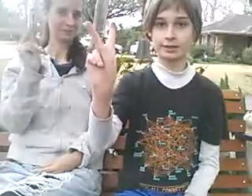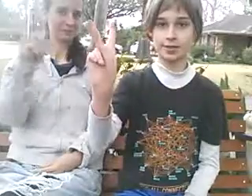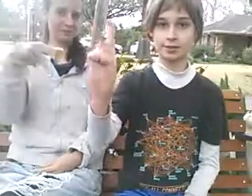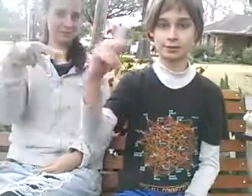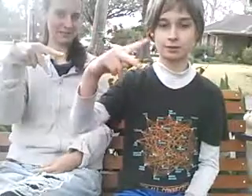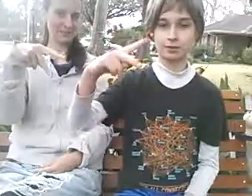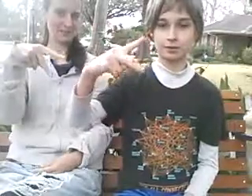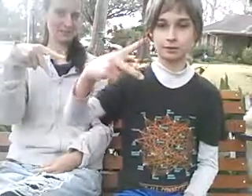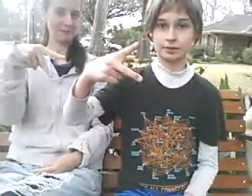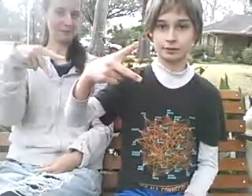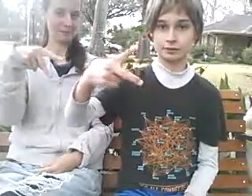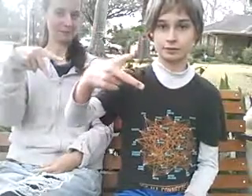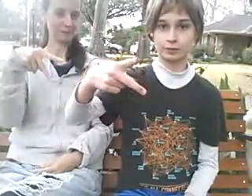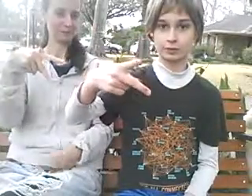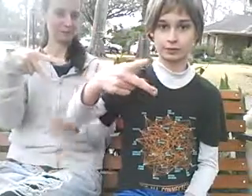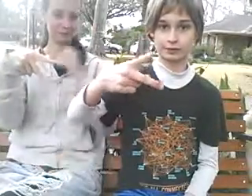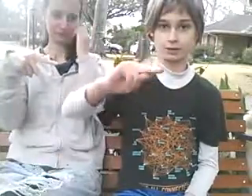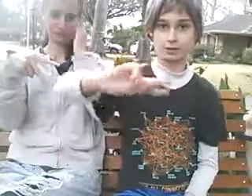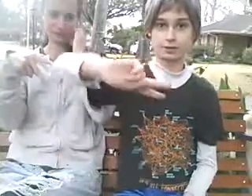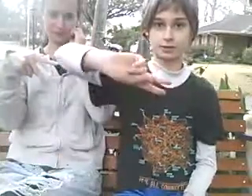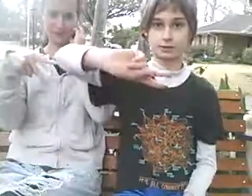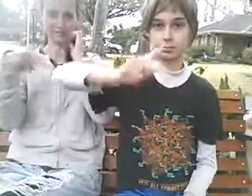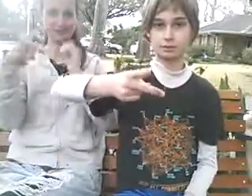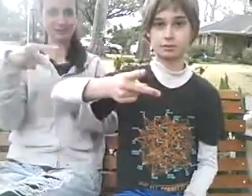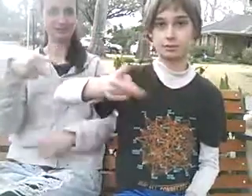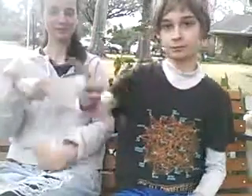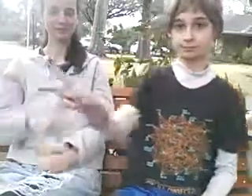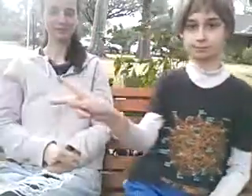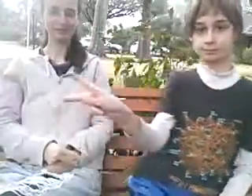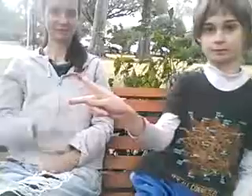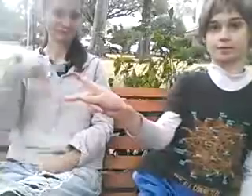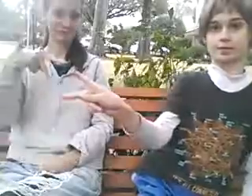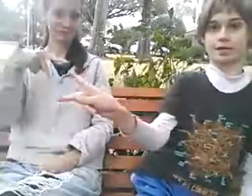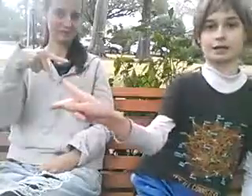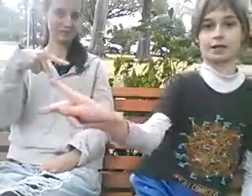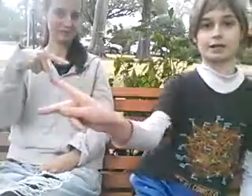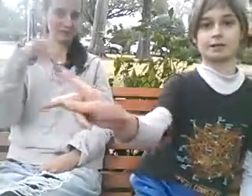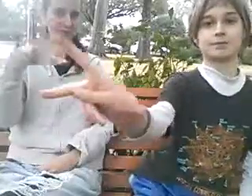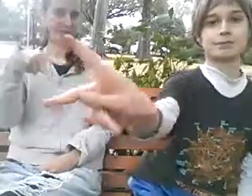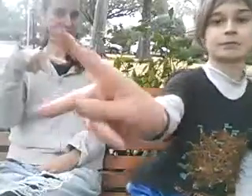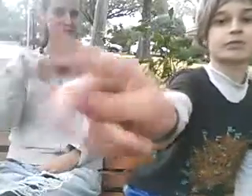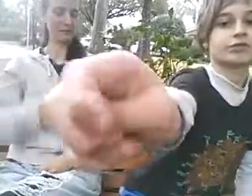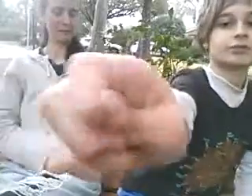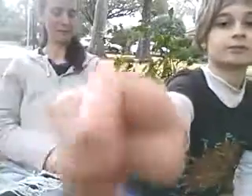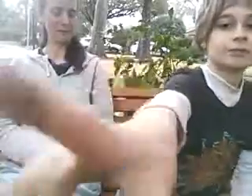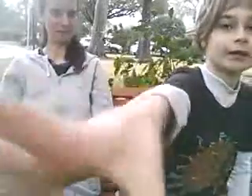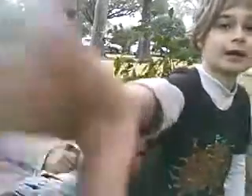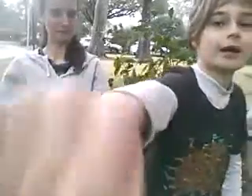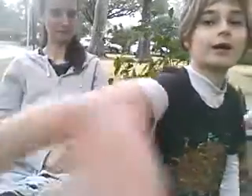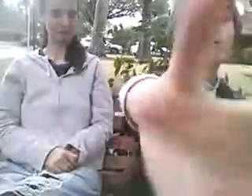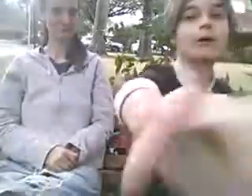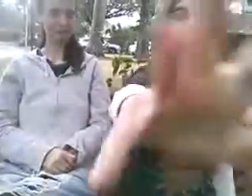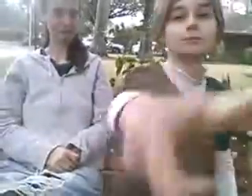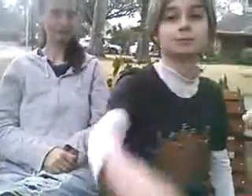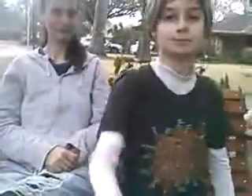except Upside down. it's angled like this. Right. So, I. You just say it down.